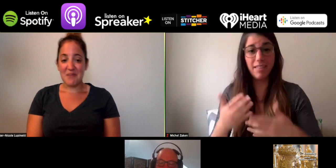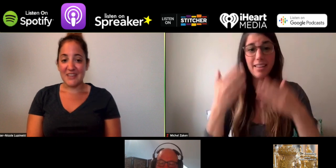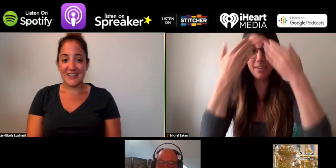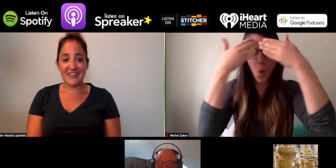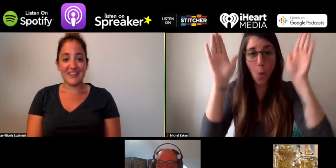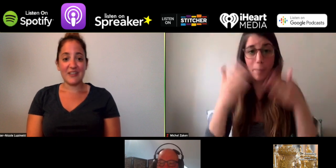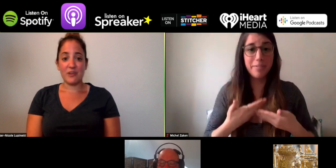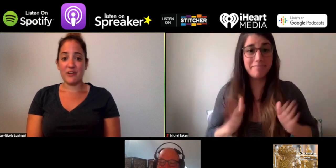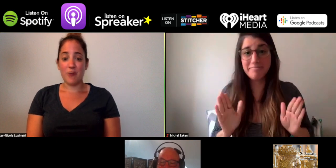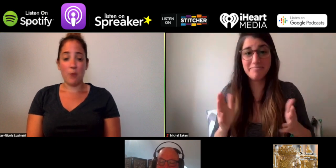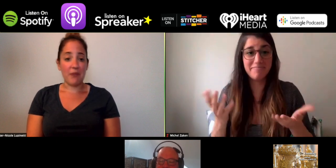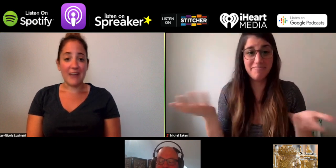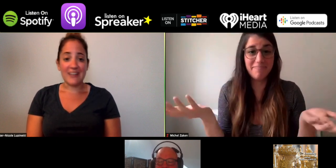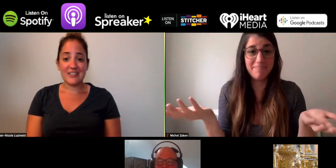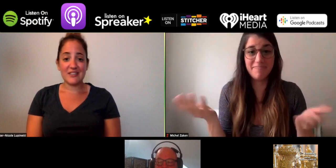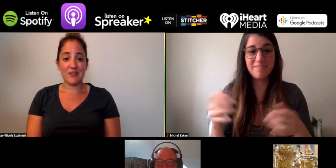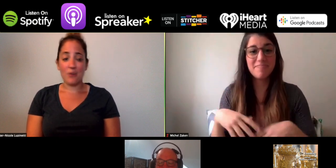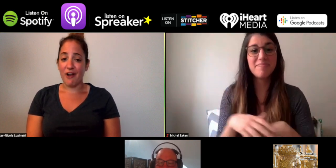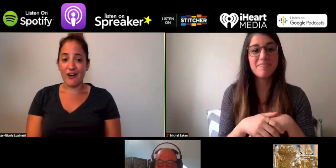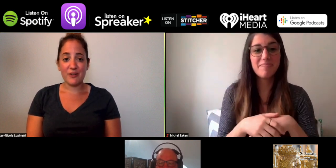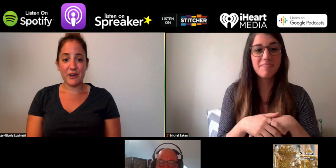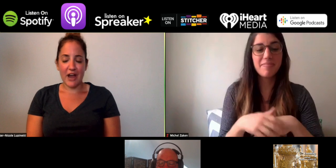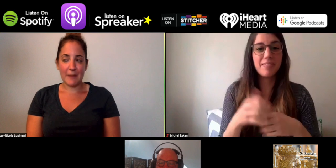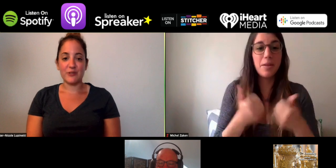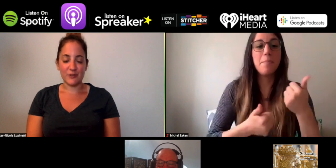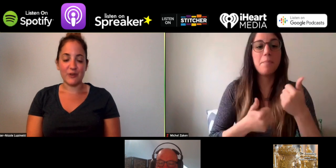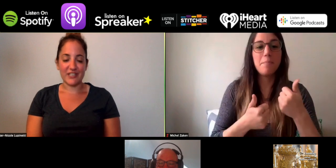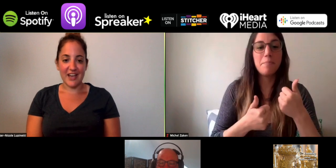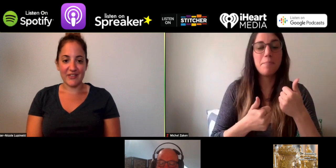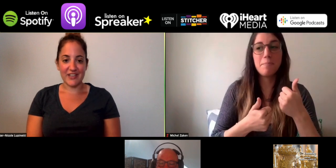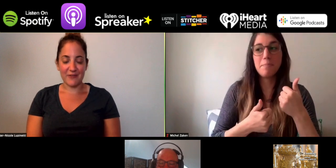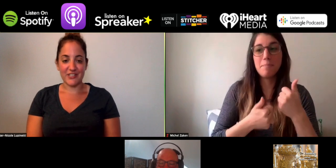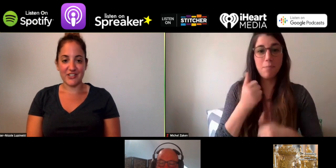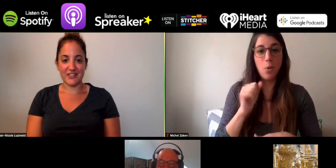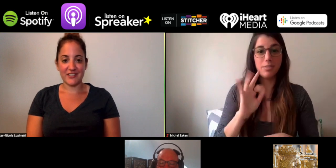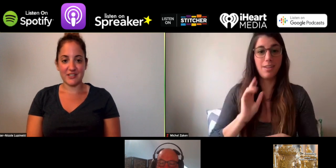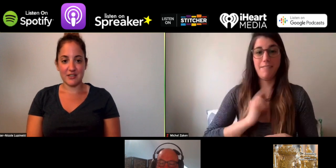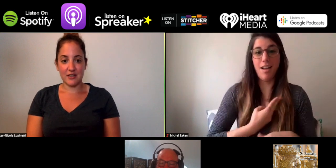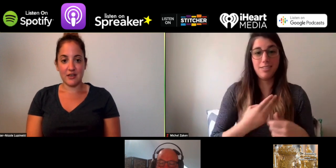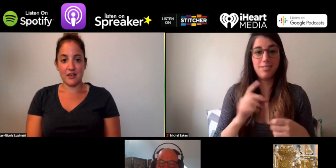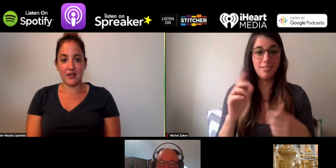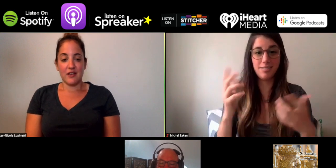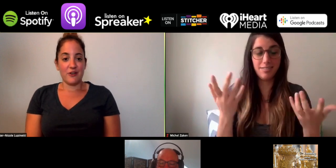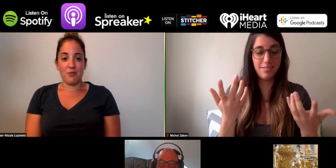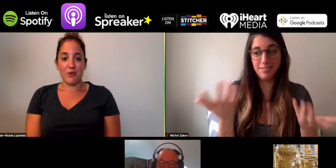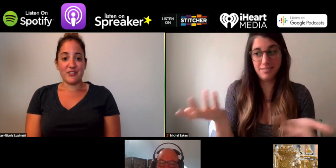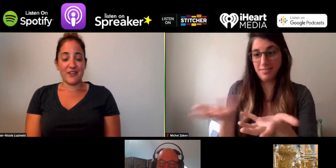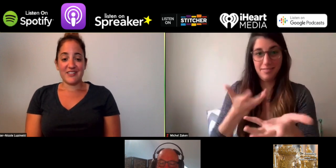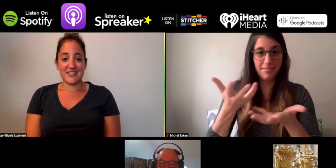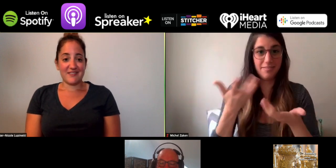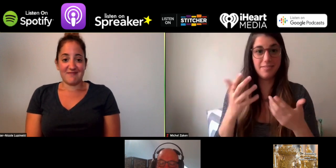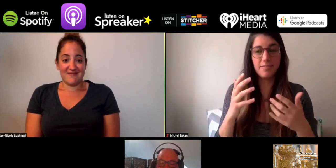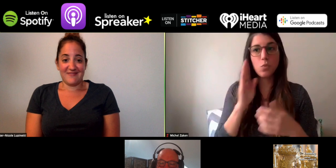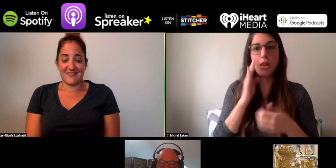we're not mean. We are open-minded, open-hearted. We are absolutely willing to have these conversations. You know, most of